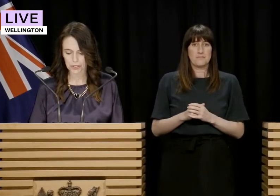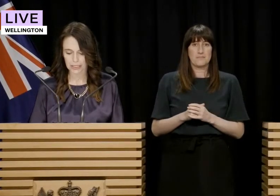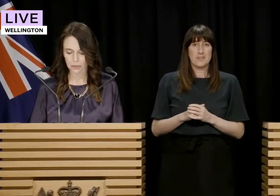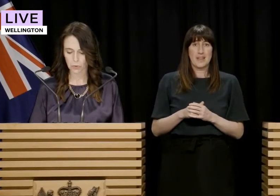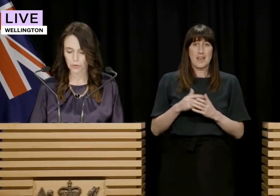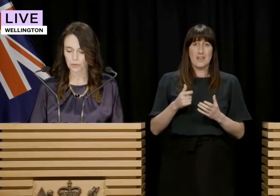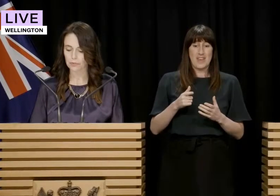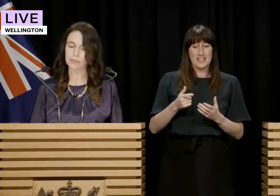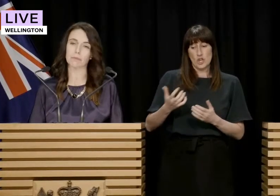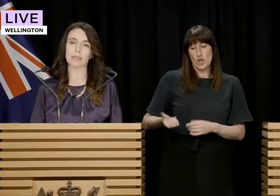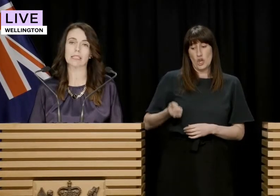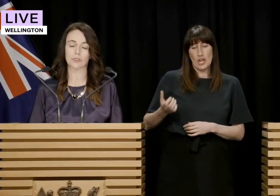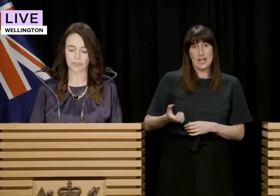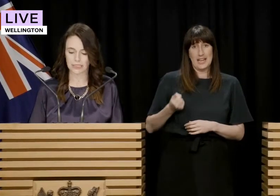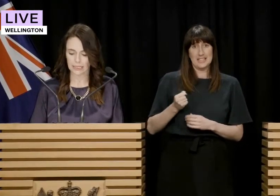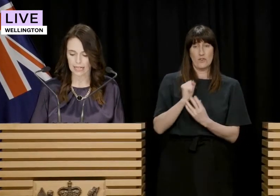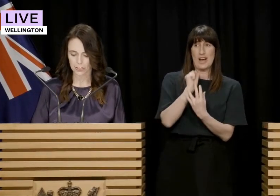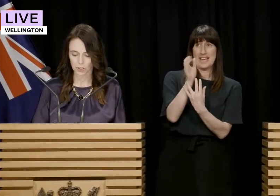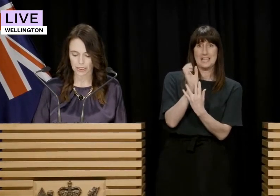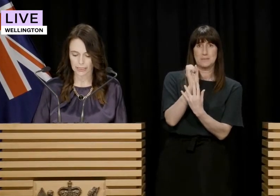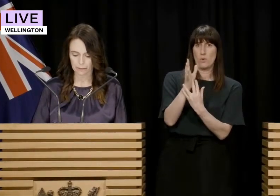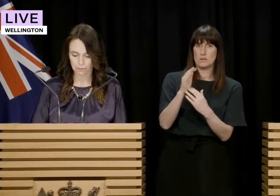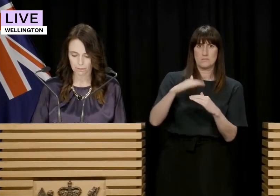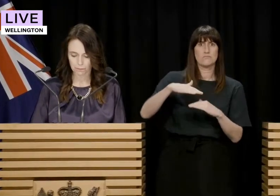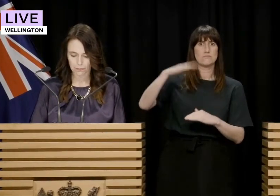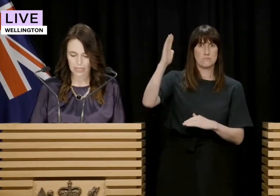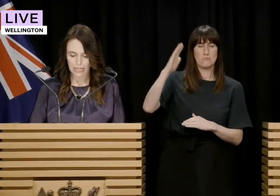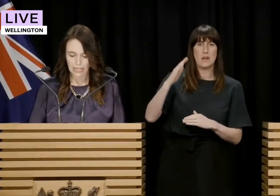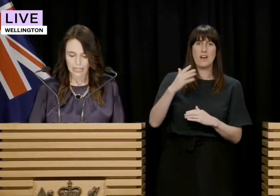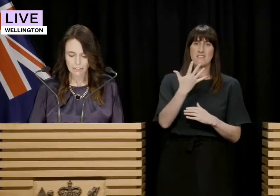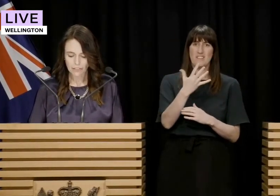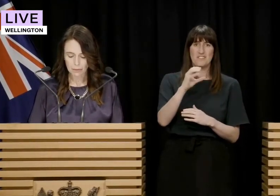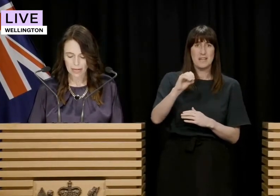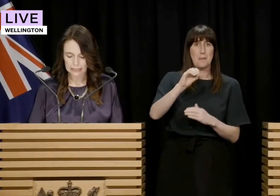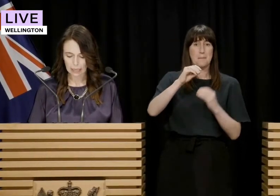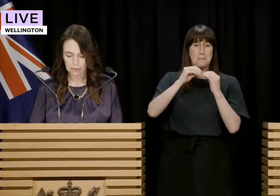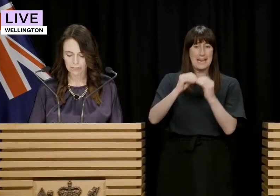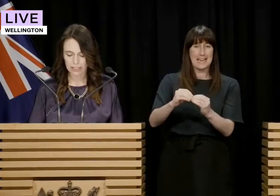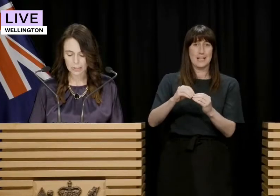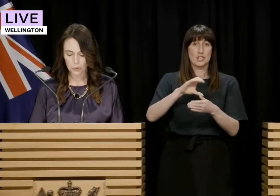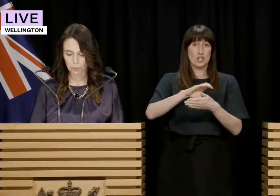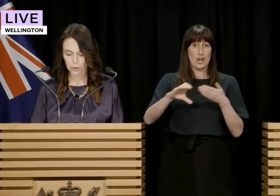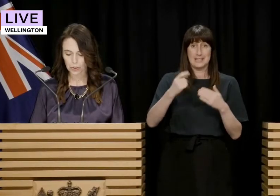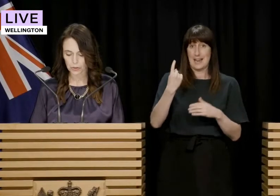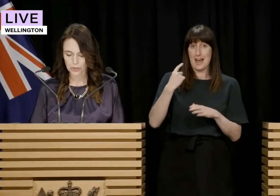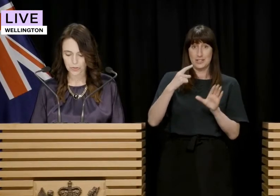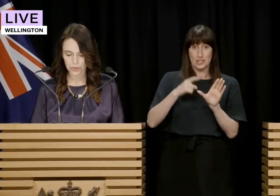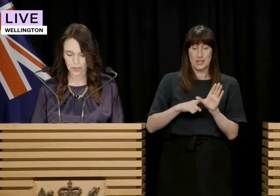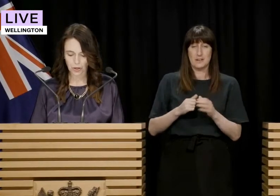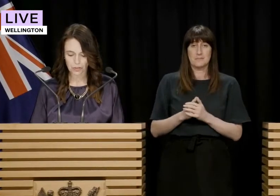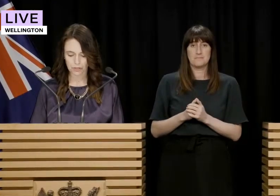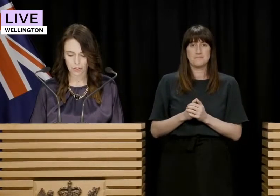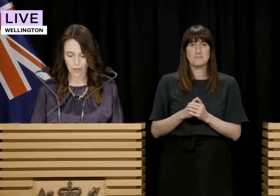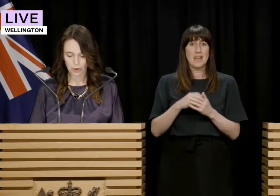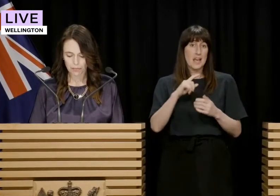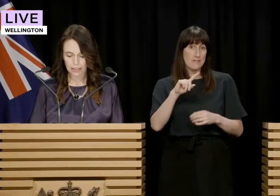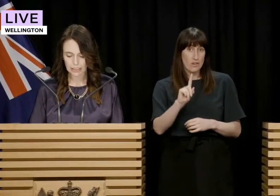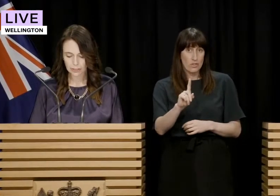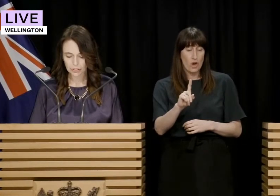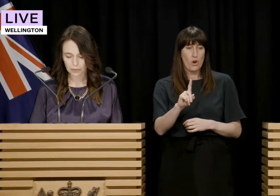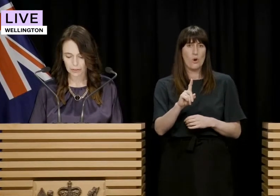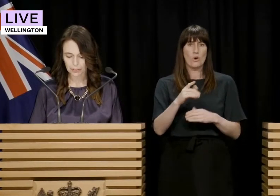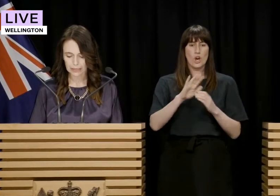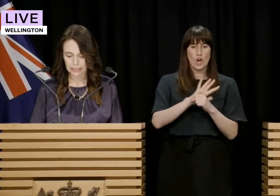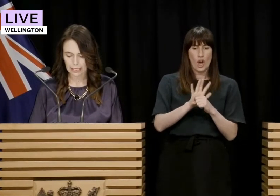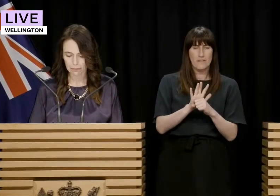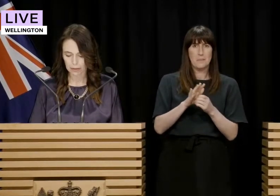export earnings worth over $50 billion last year. Even over the past couple of years, with border closures due to COVID, we've